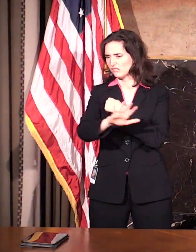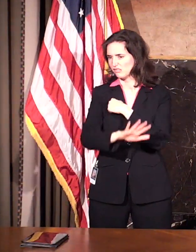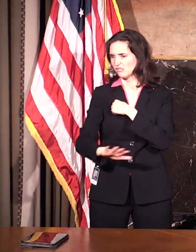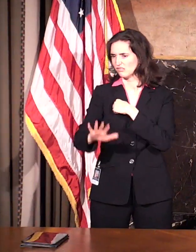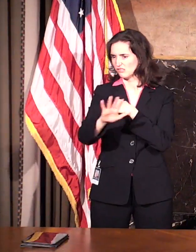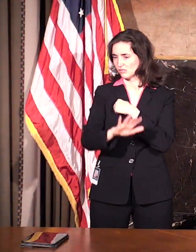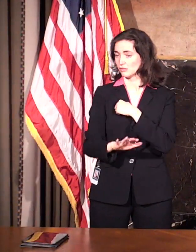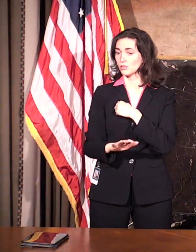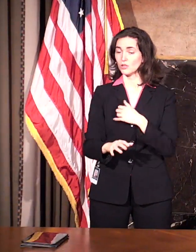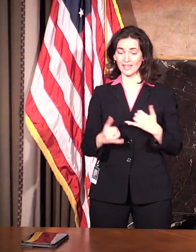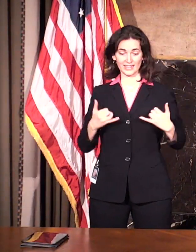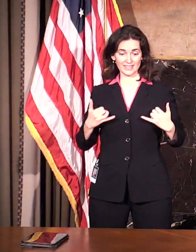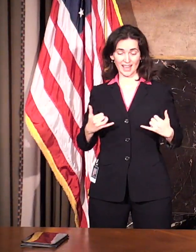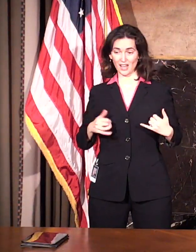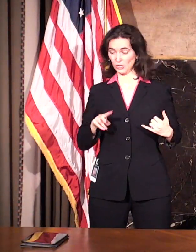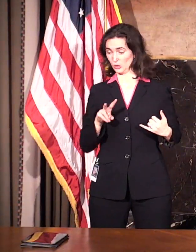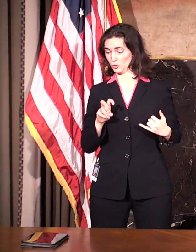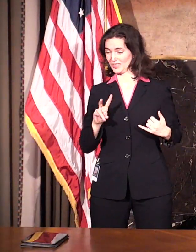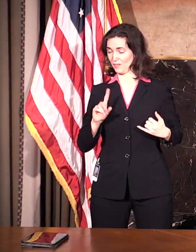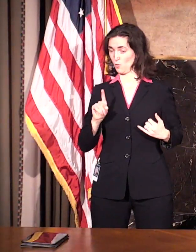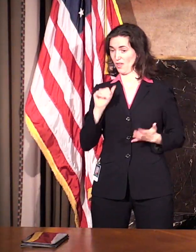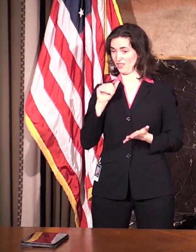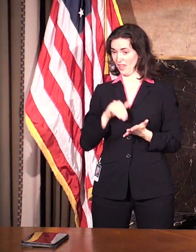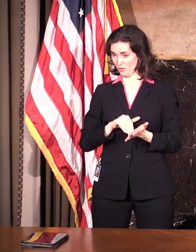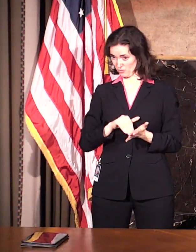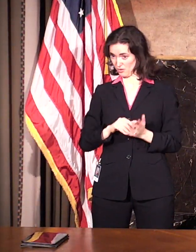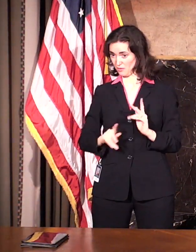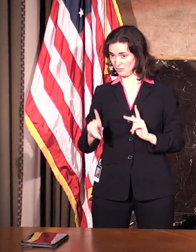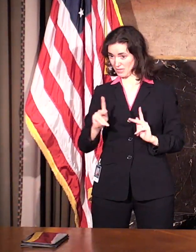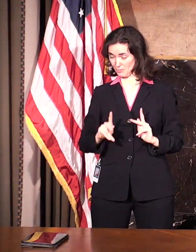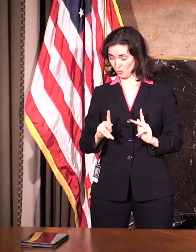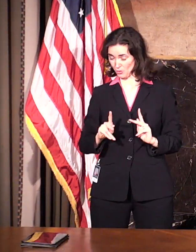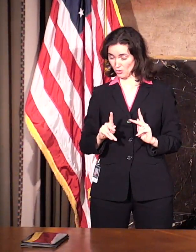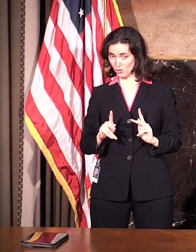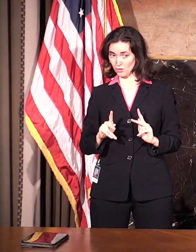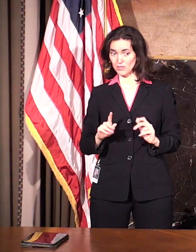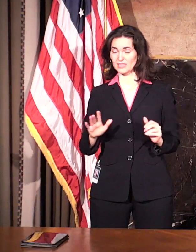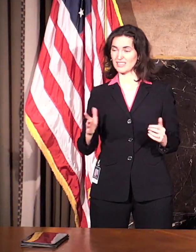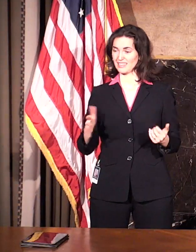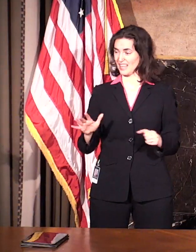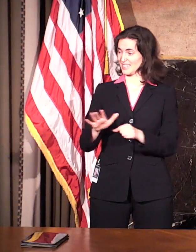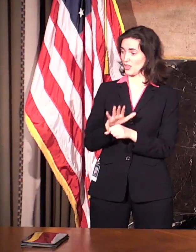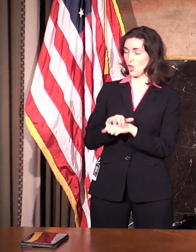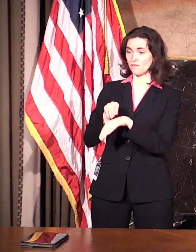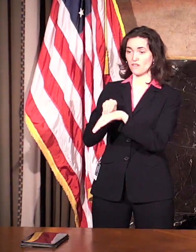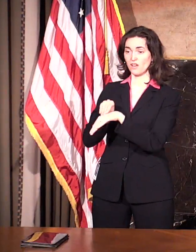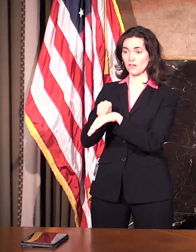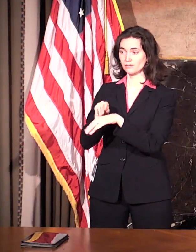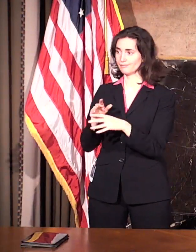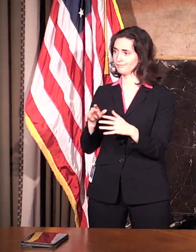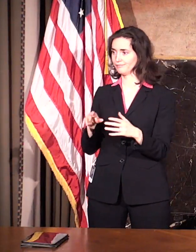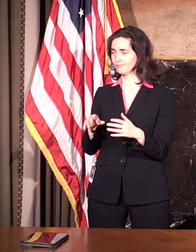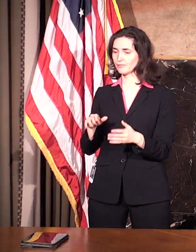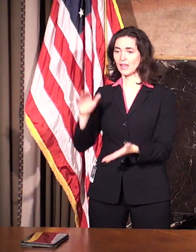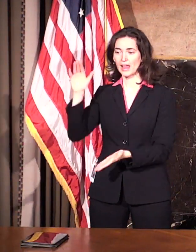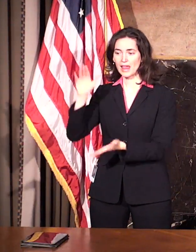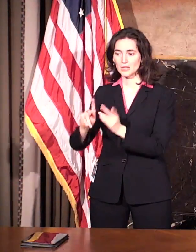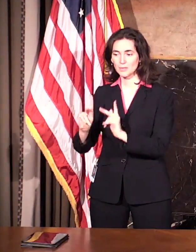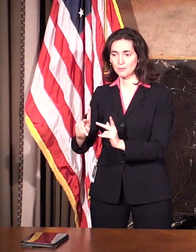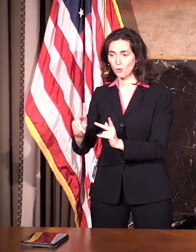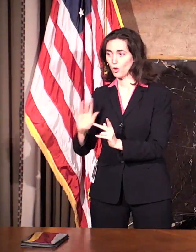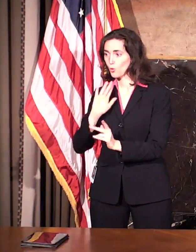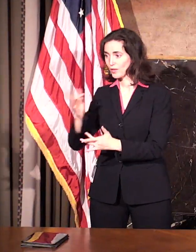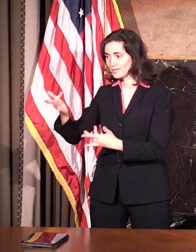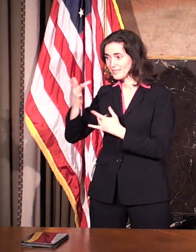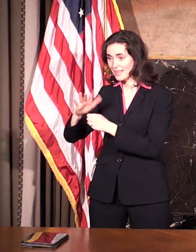think the number now with 271,000 is really enough to put a big dent on a population basis, but it surely means